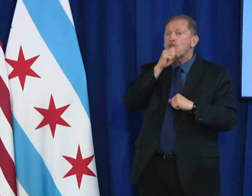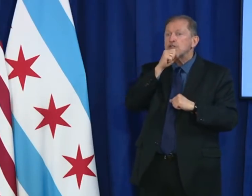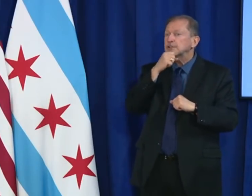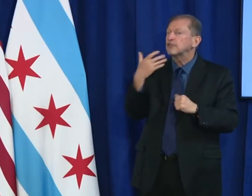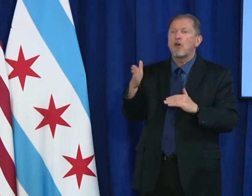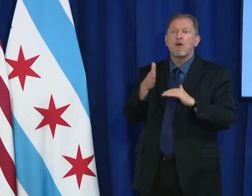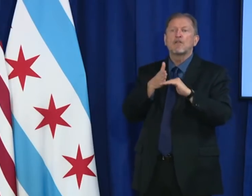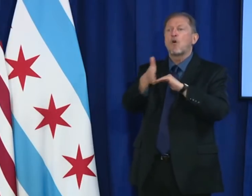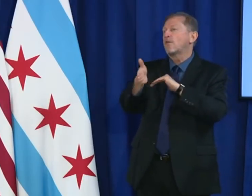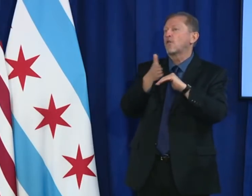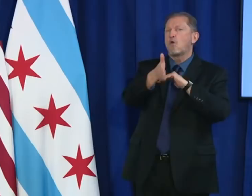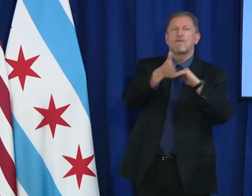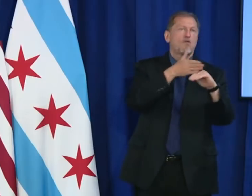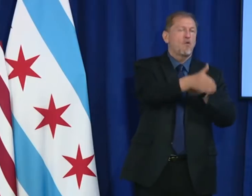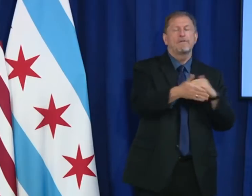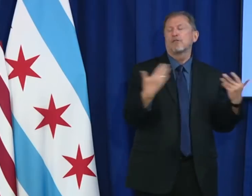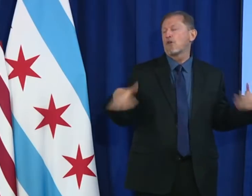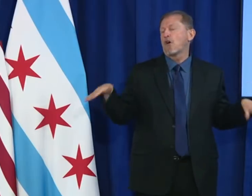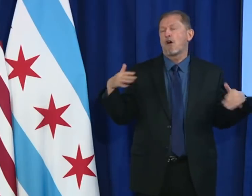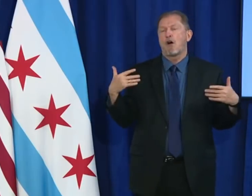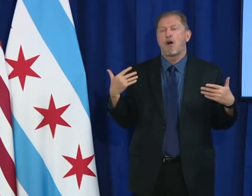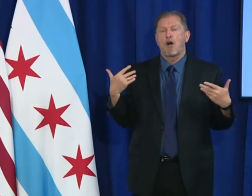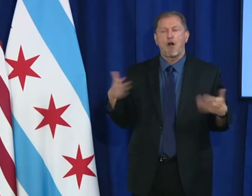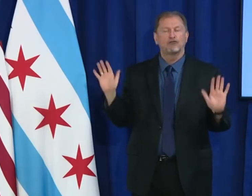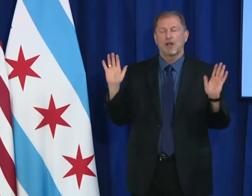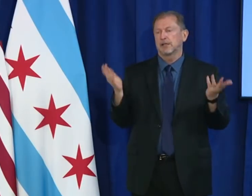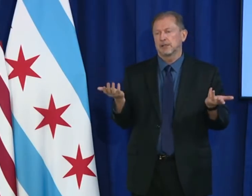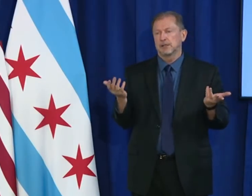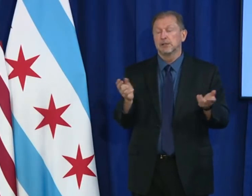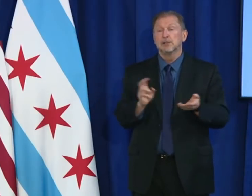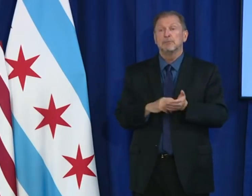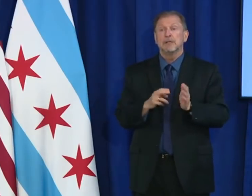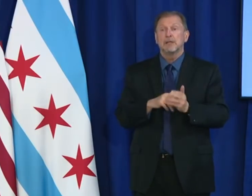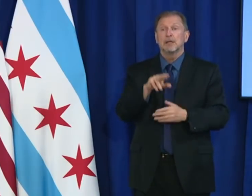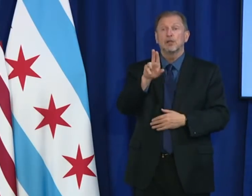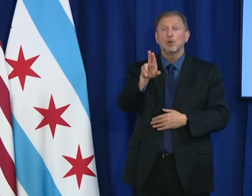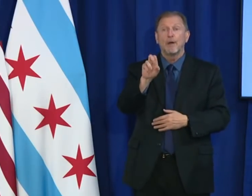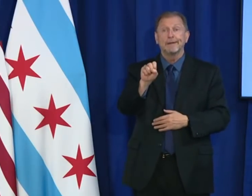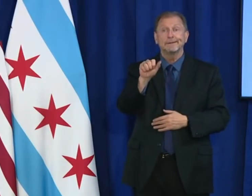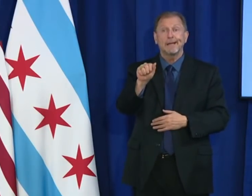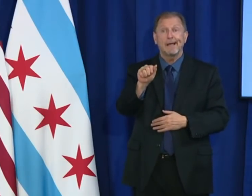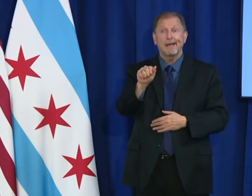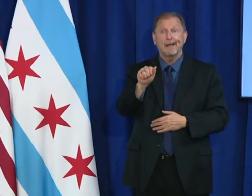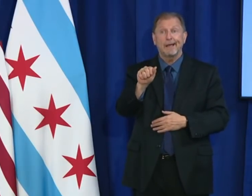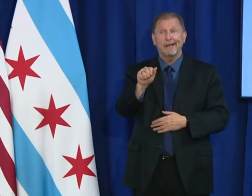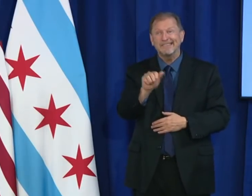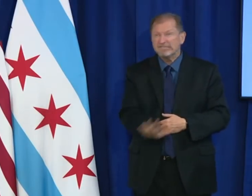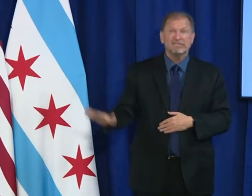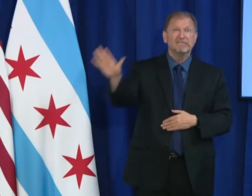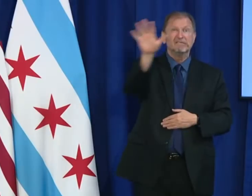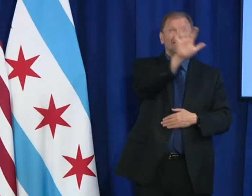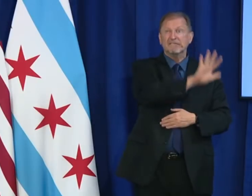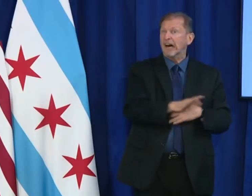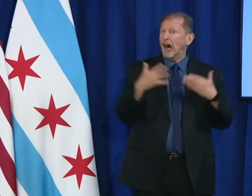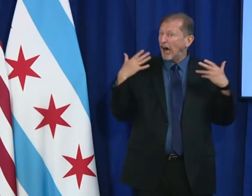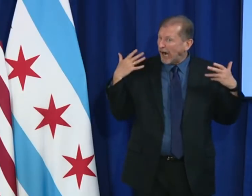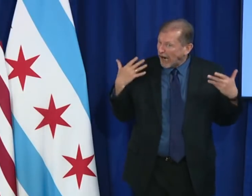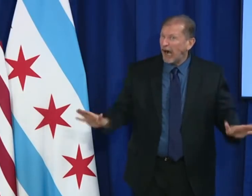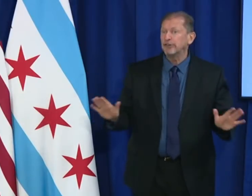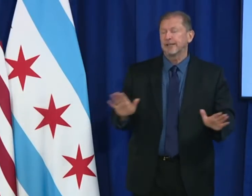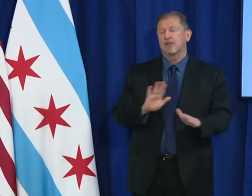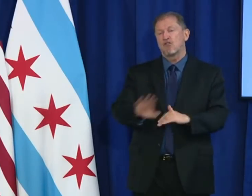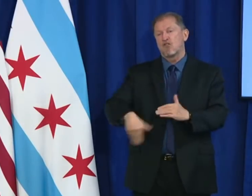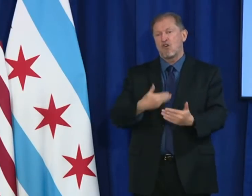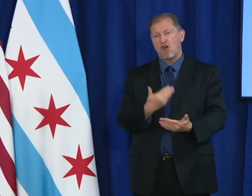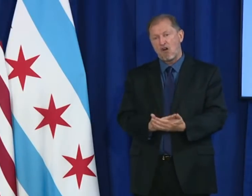having an outbreak at least that bad right now. And so our whole country is fighting with COVID. And